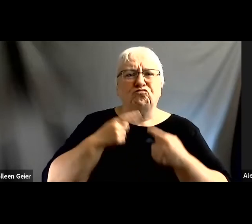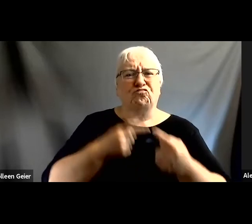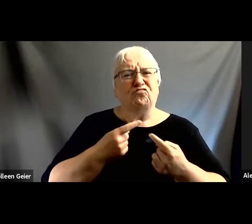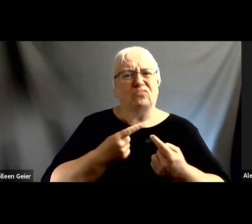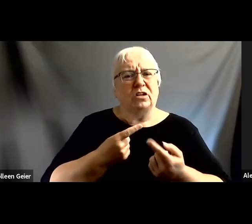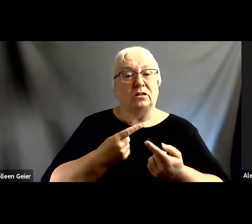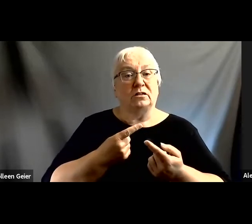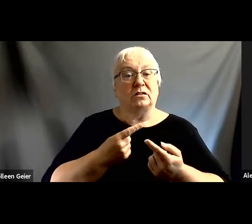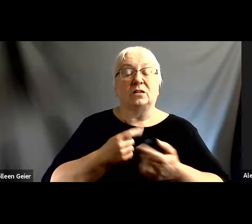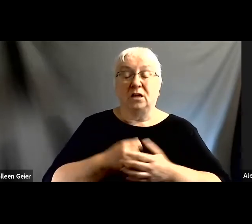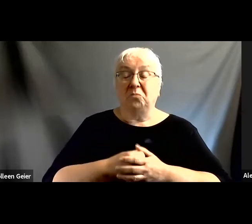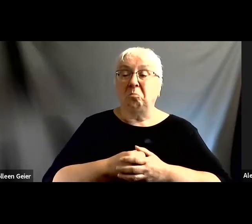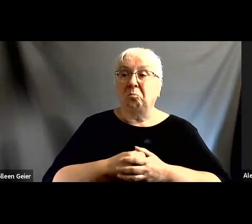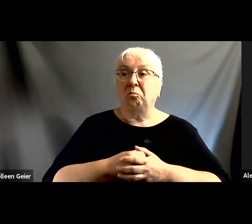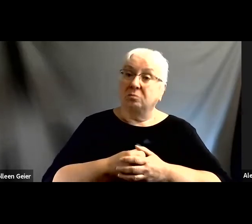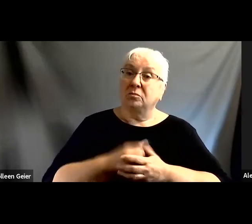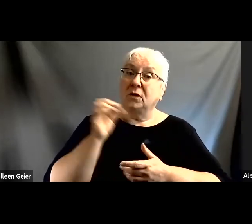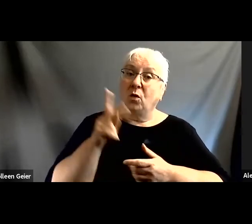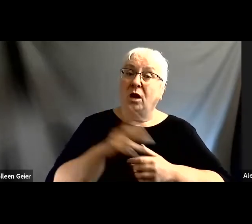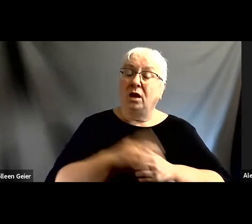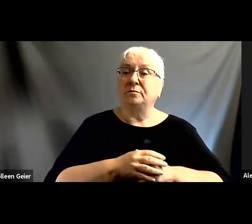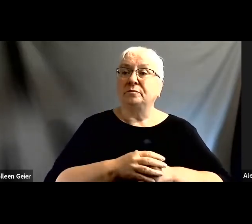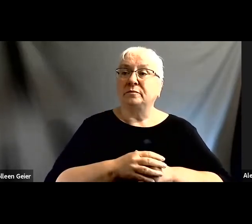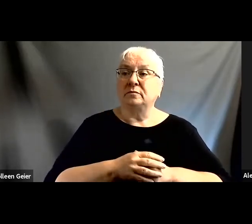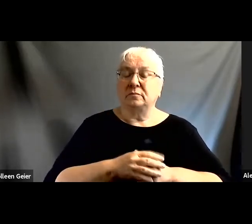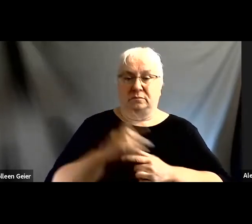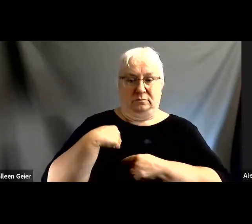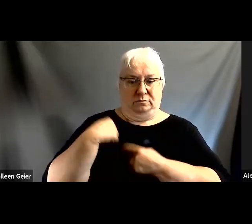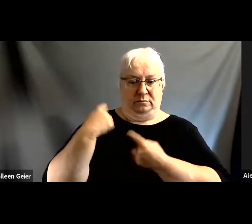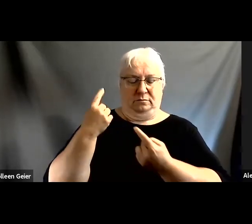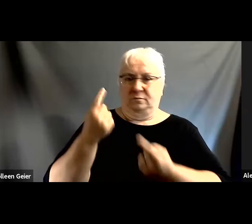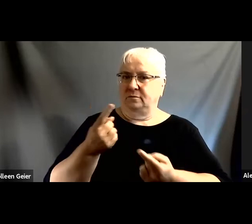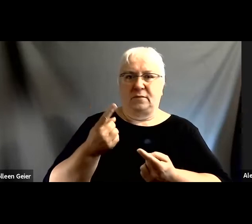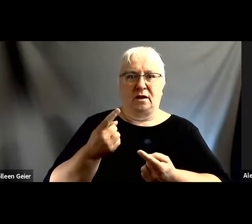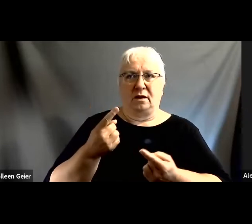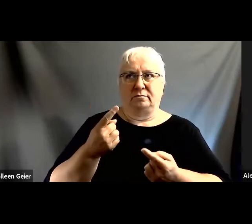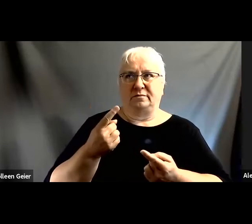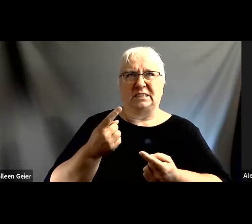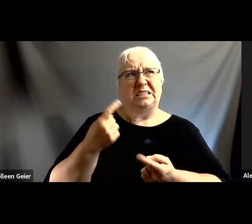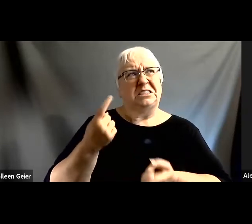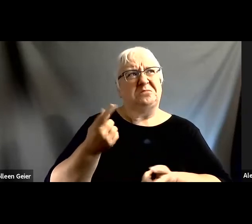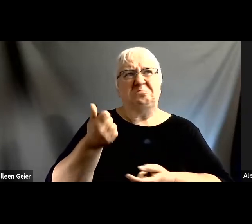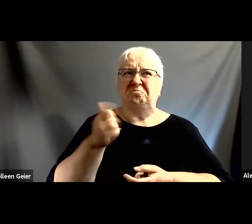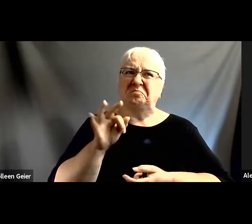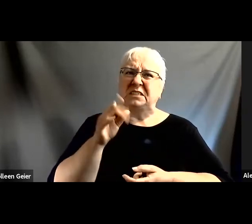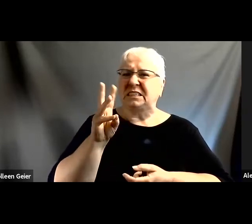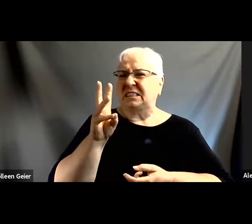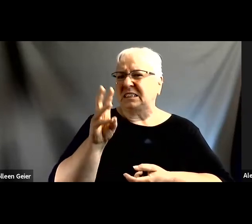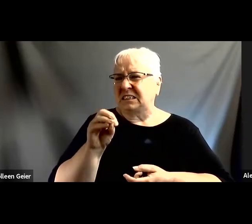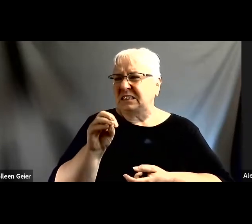It really illustrates an argument that has been made for decades, really since the 1960s and 70s, if not